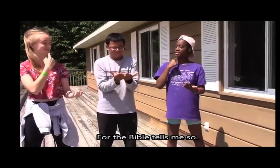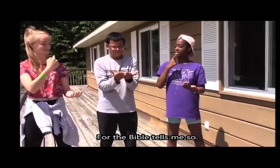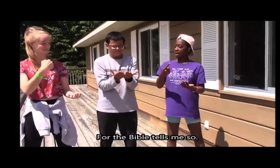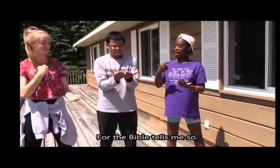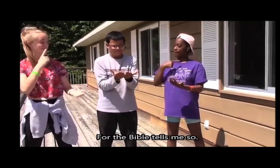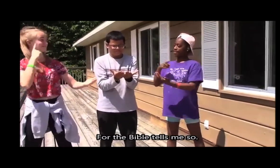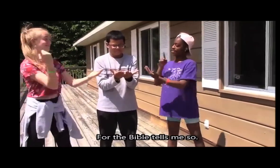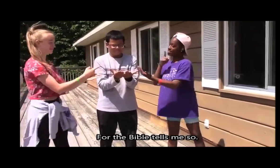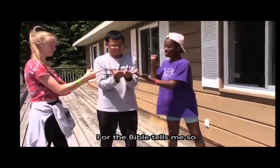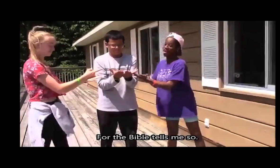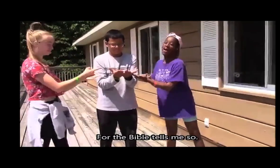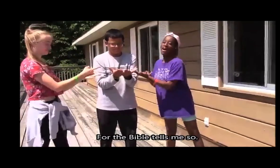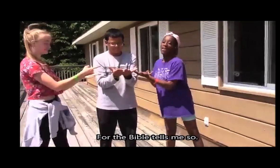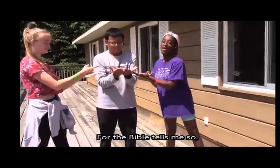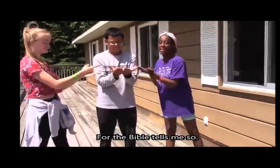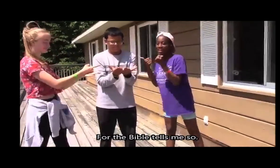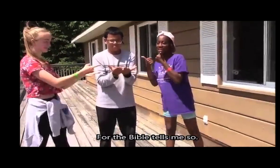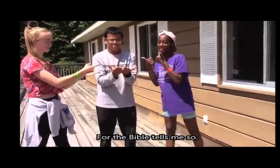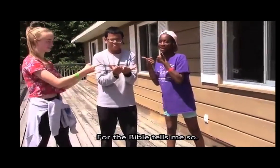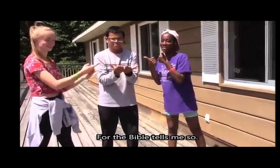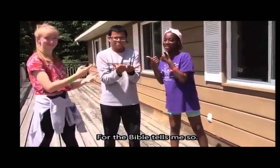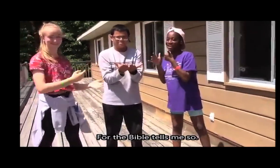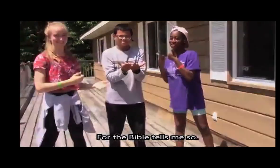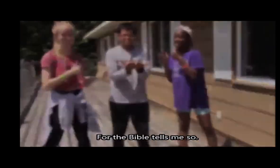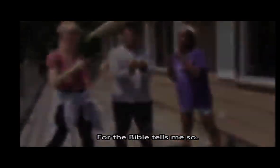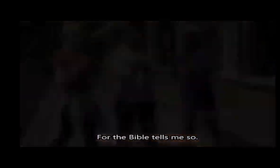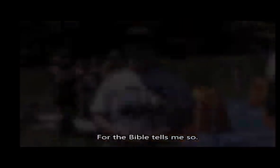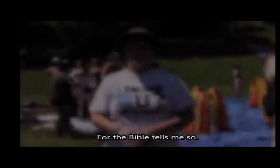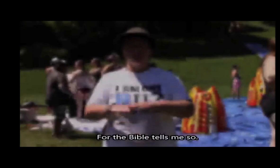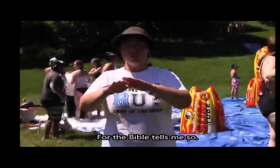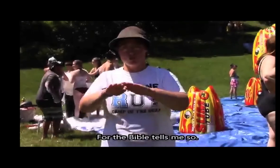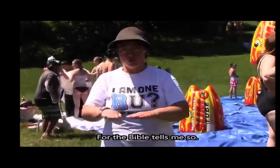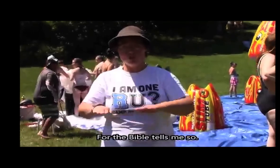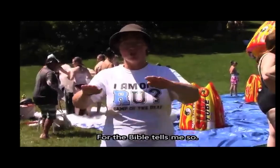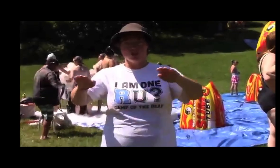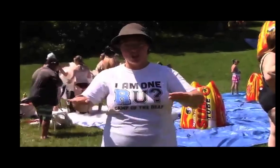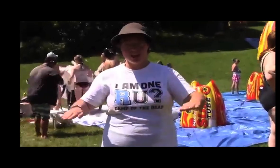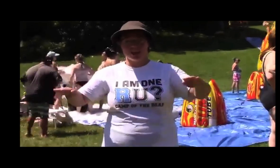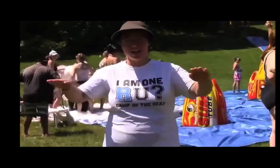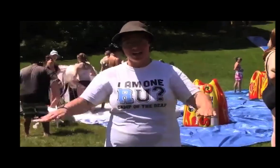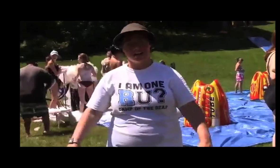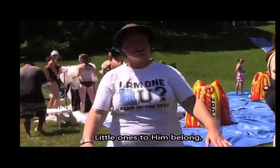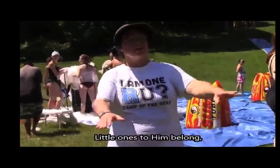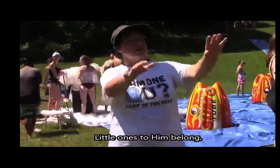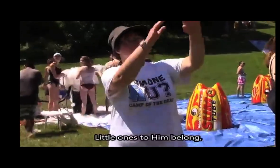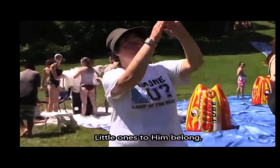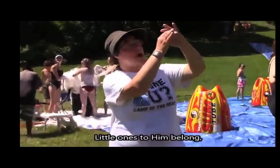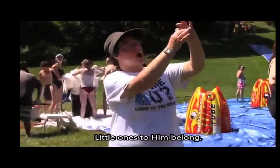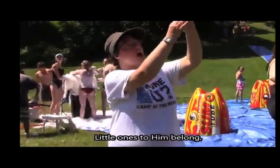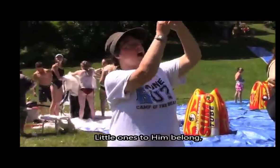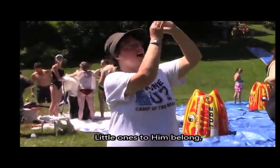he is strong. Yes, Jesus loves me. Yes, Jesus loves me.